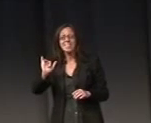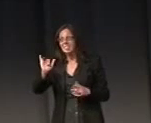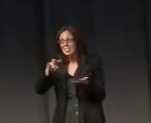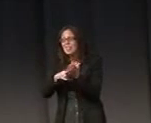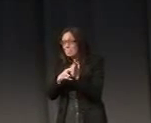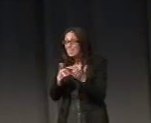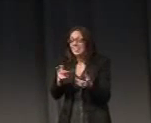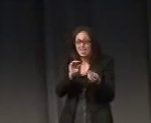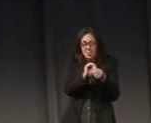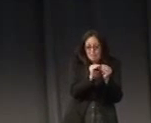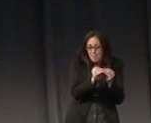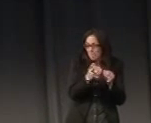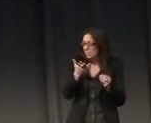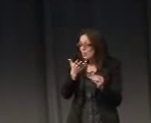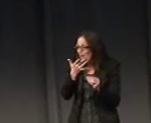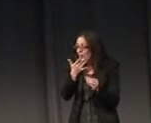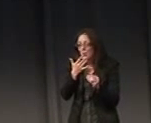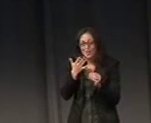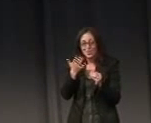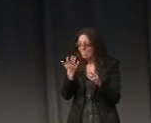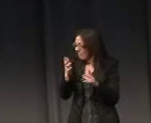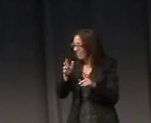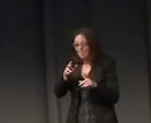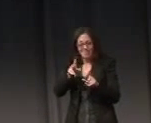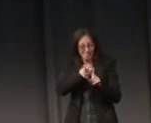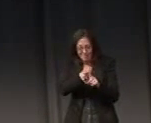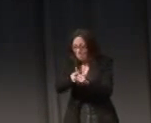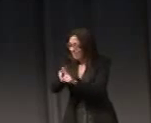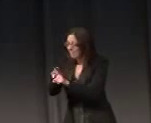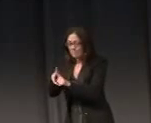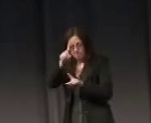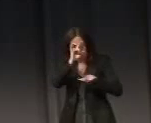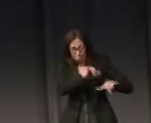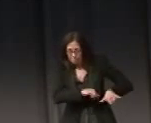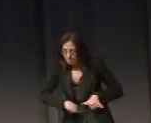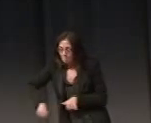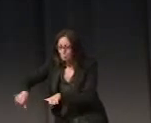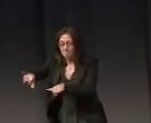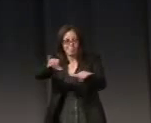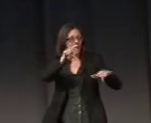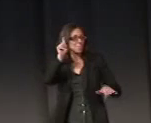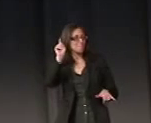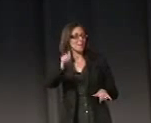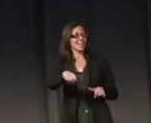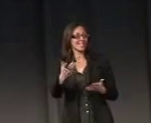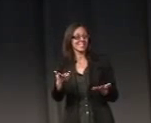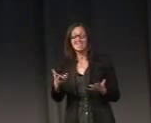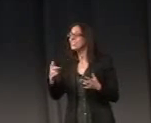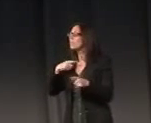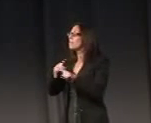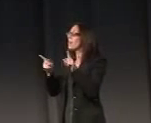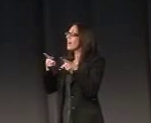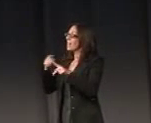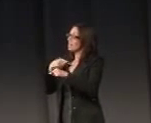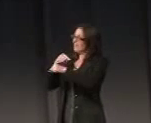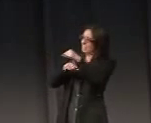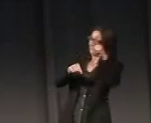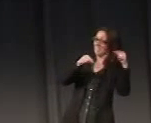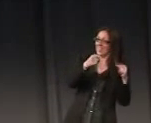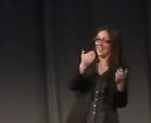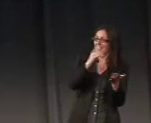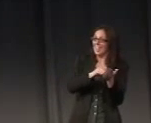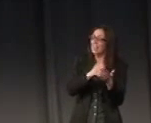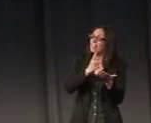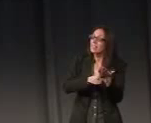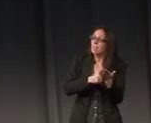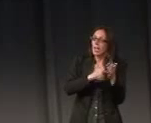too. But I've gotten ahead of myself. Allow me then to circle back to question how the colors of